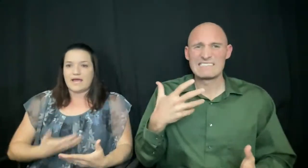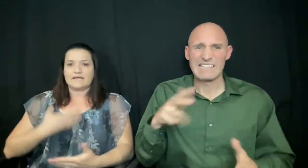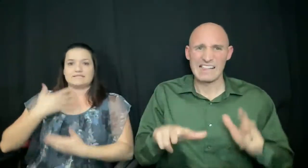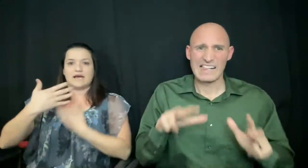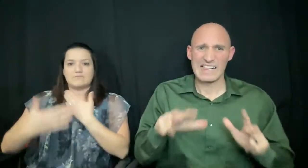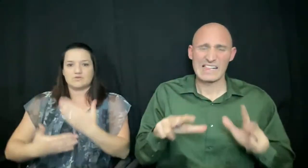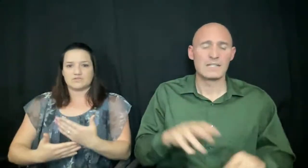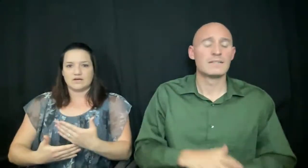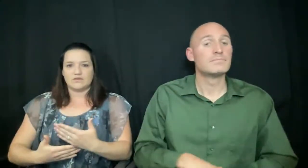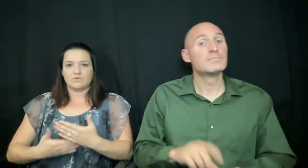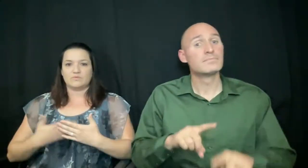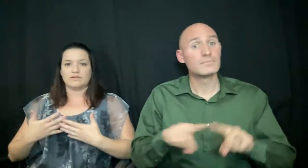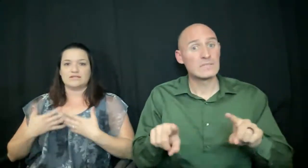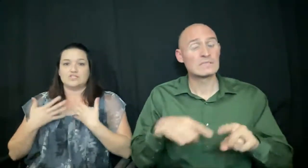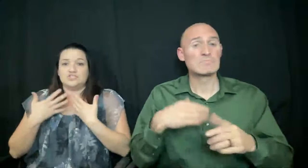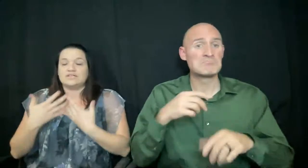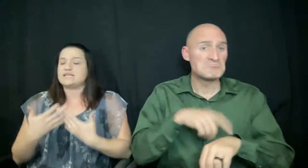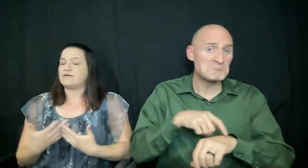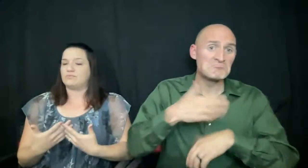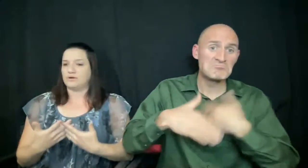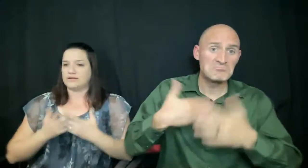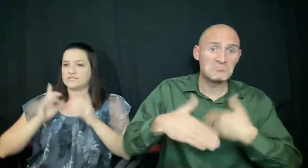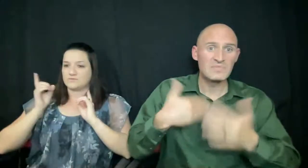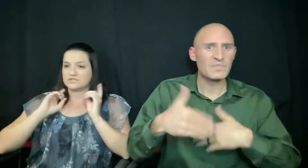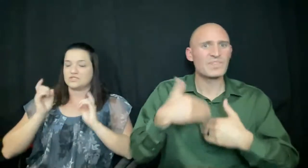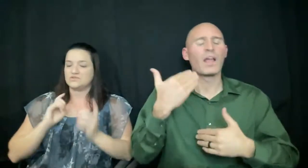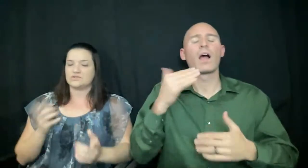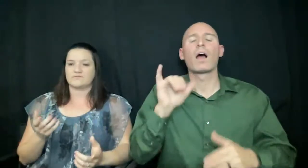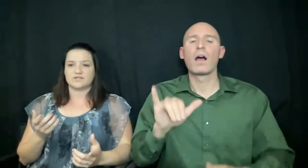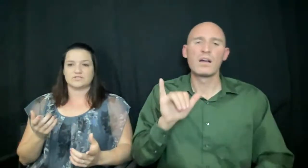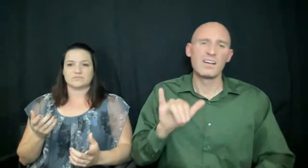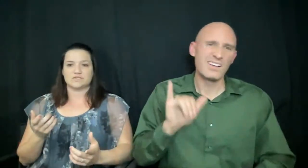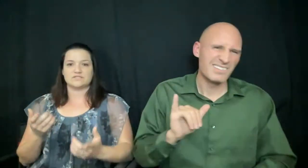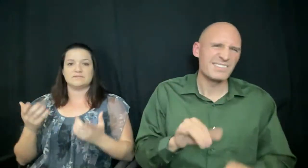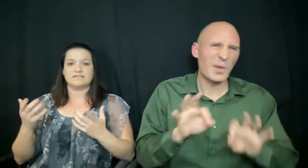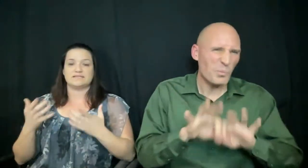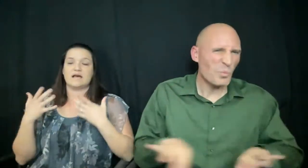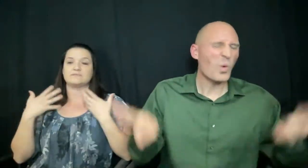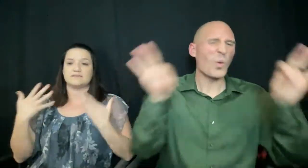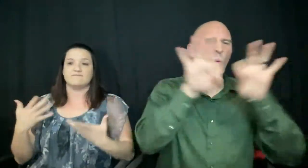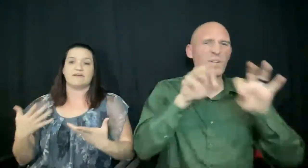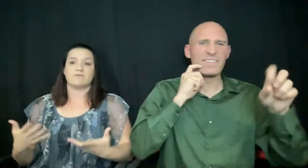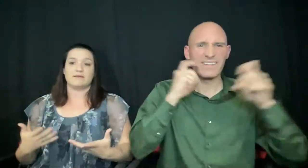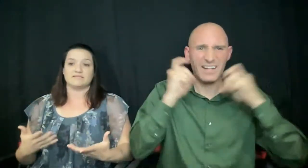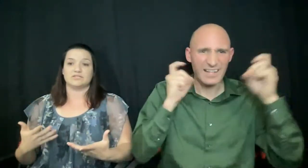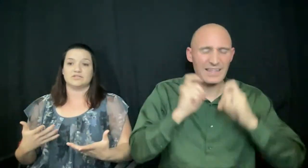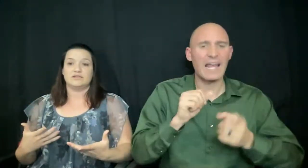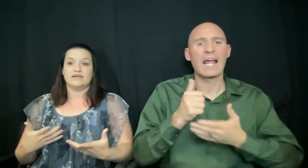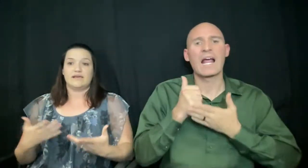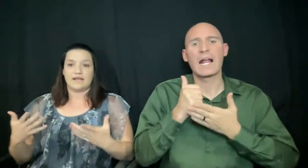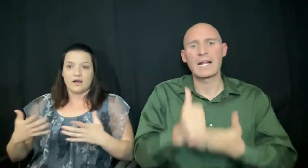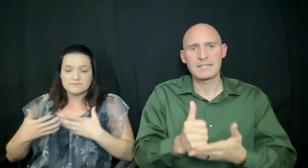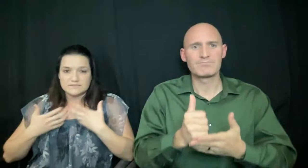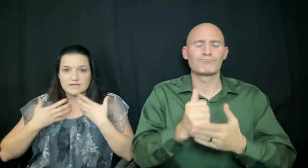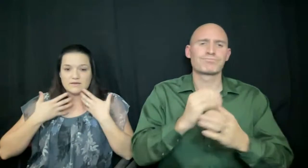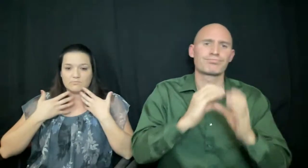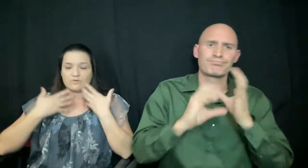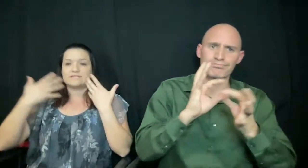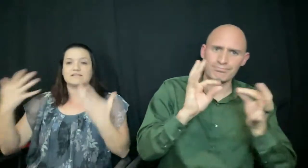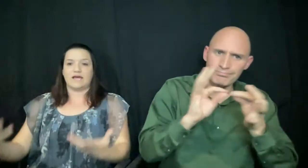as time goes on, we realize just how important it is for us to use our facial expressions because it helps convey our message. It helps bring to life